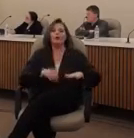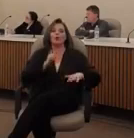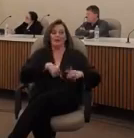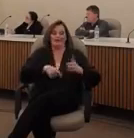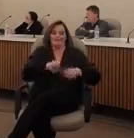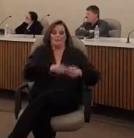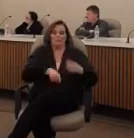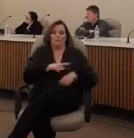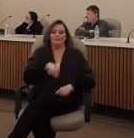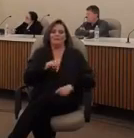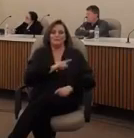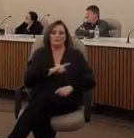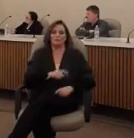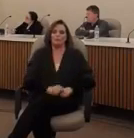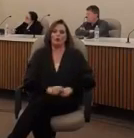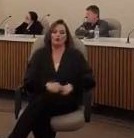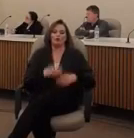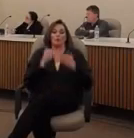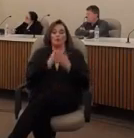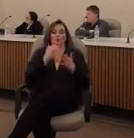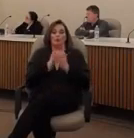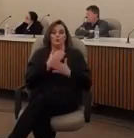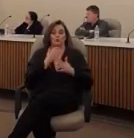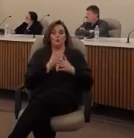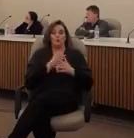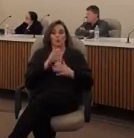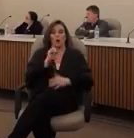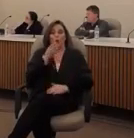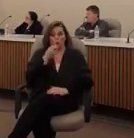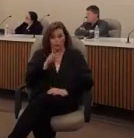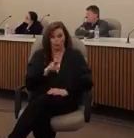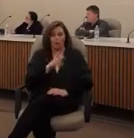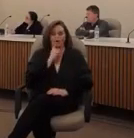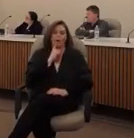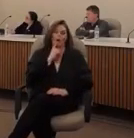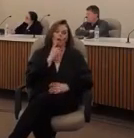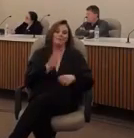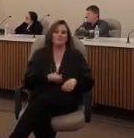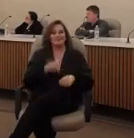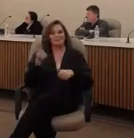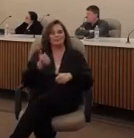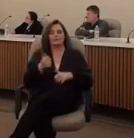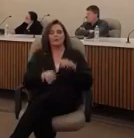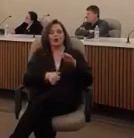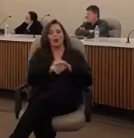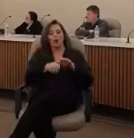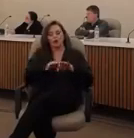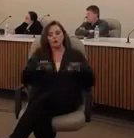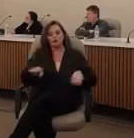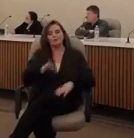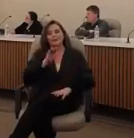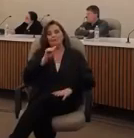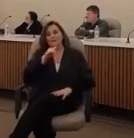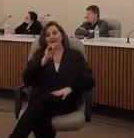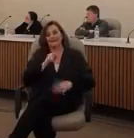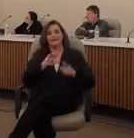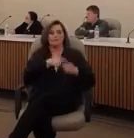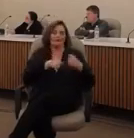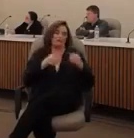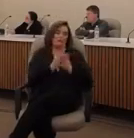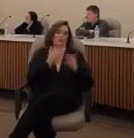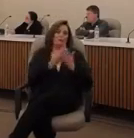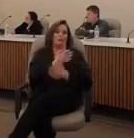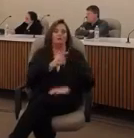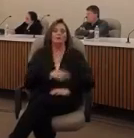insurable. So the new operator is going to remove the old underground tanks, replace them with new modern tanks, and clean